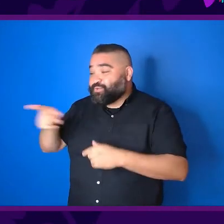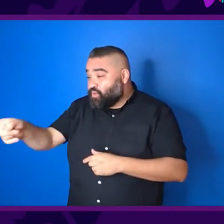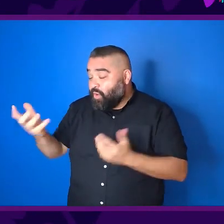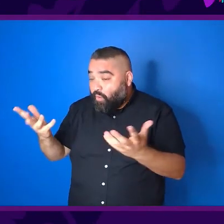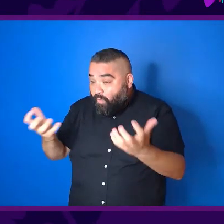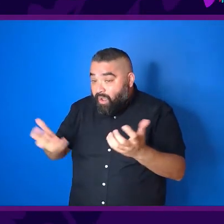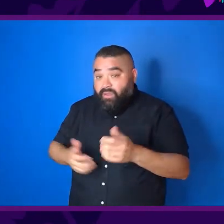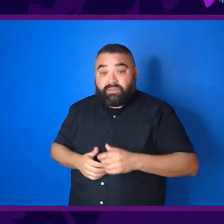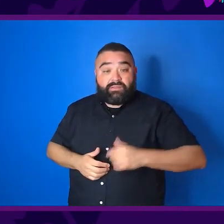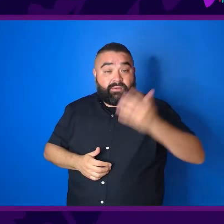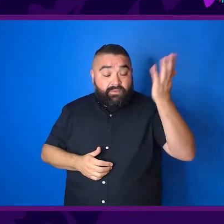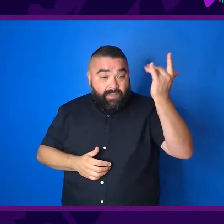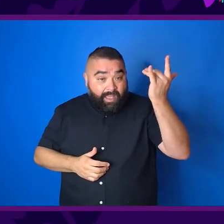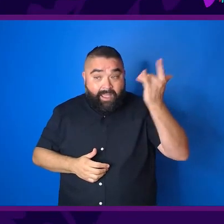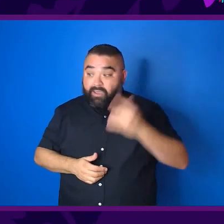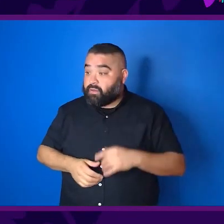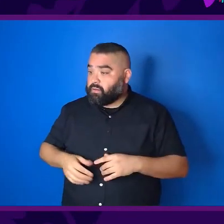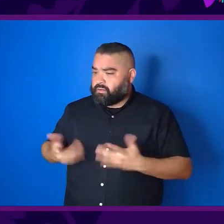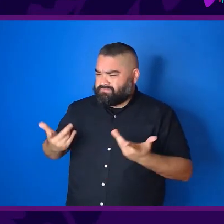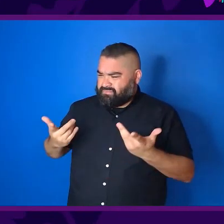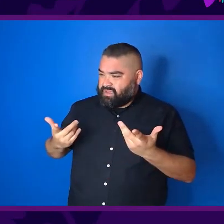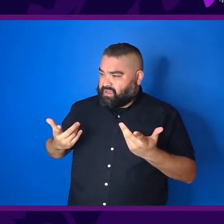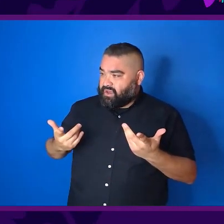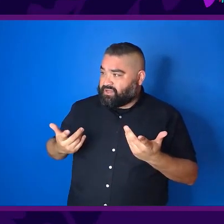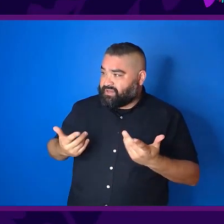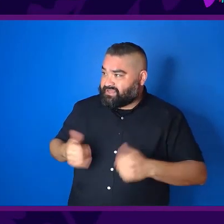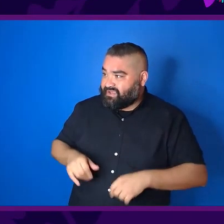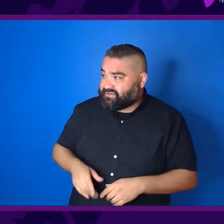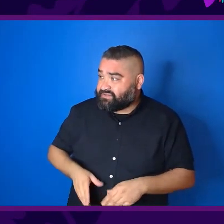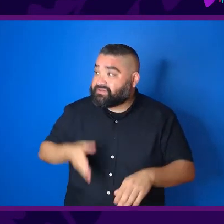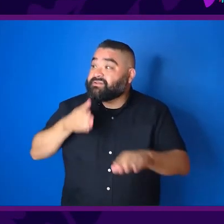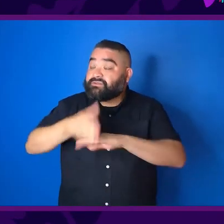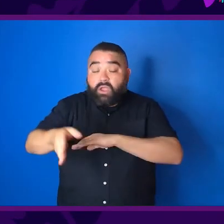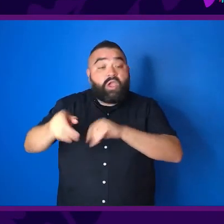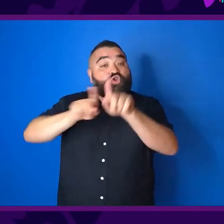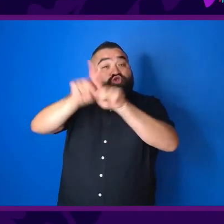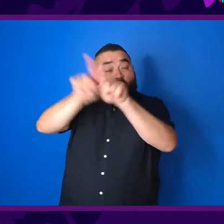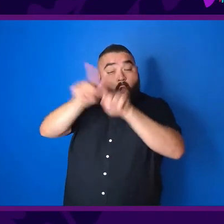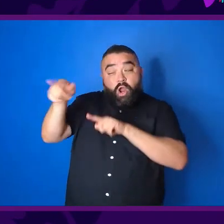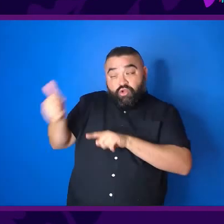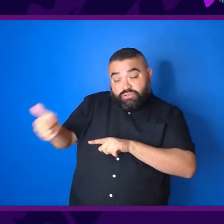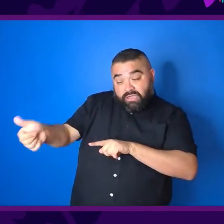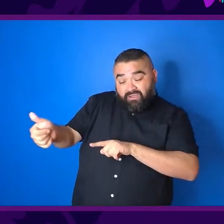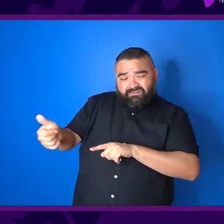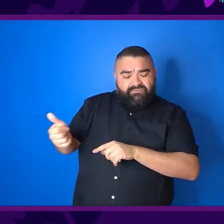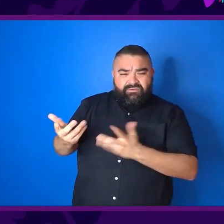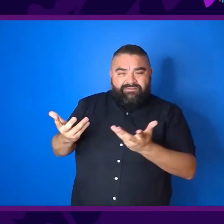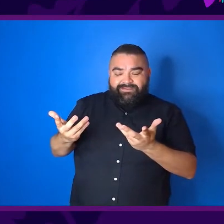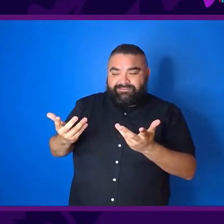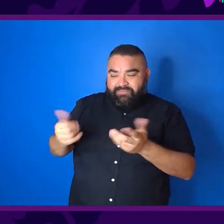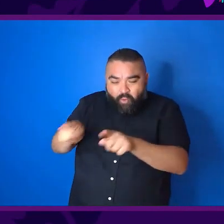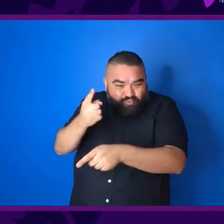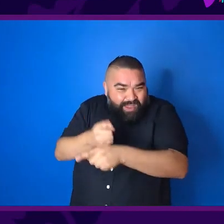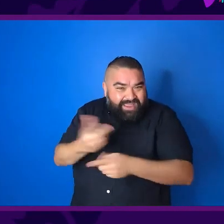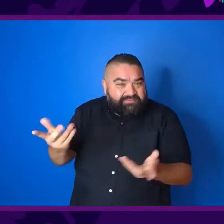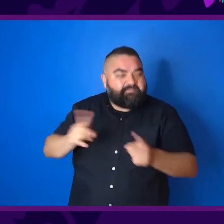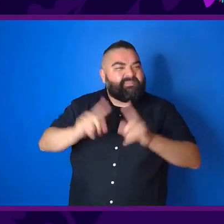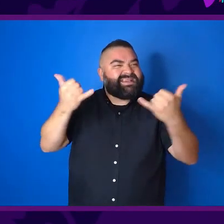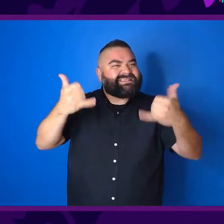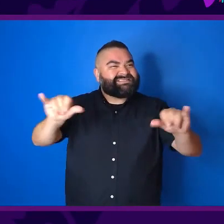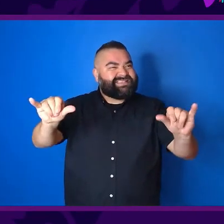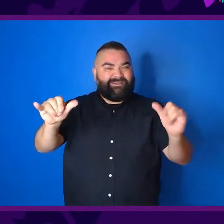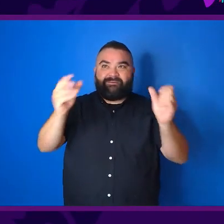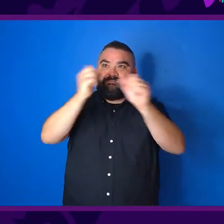great star, and I remember when I first met you, you were just a starlet. And who would have imagined that you would have become such